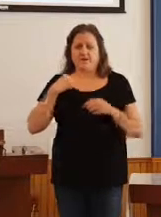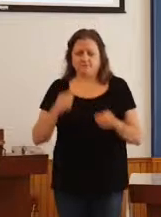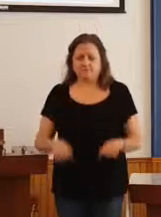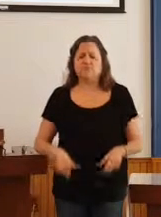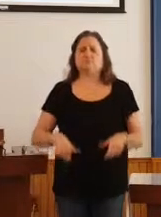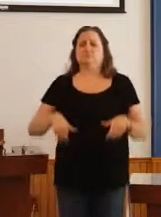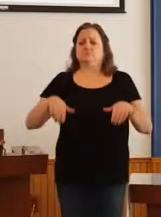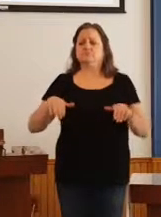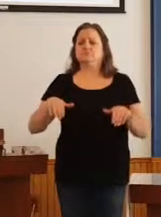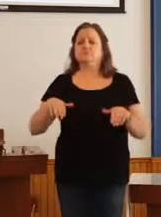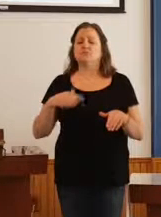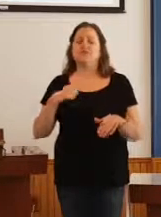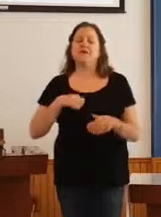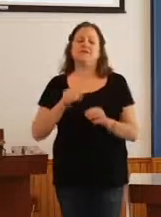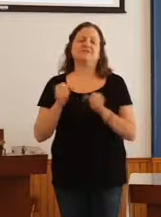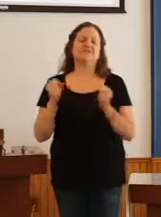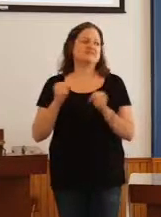Pardon the pun.